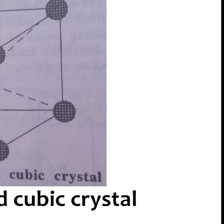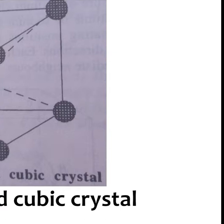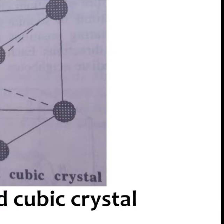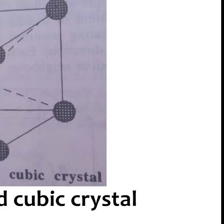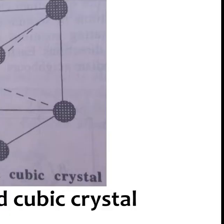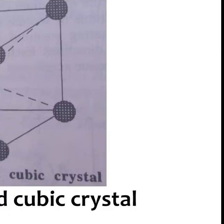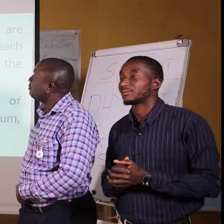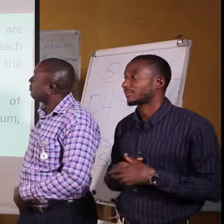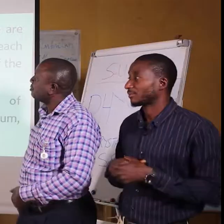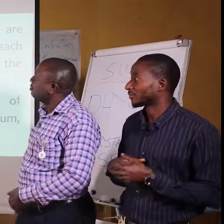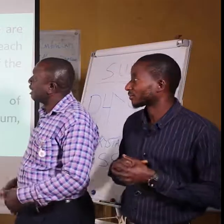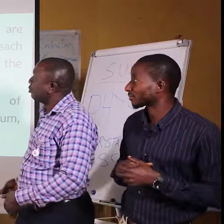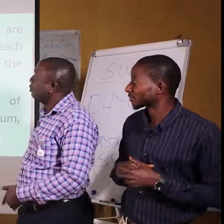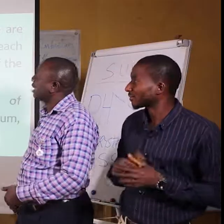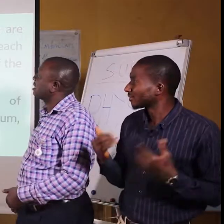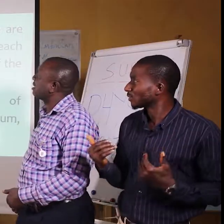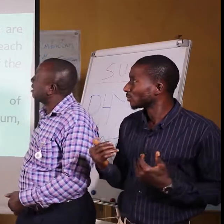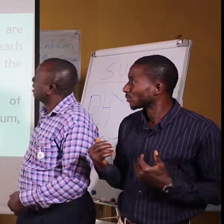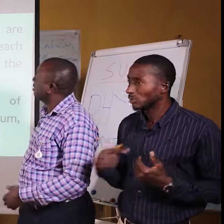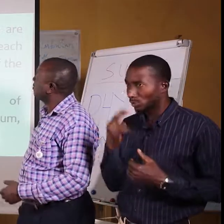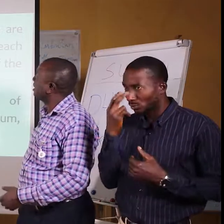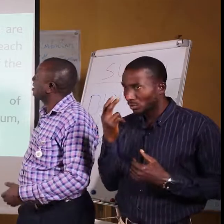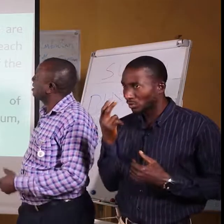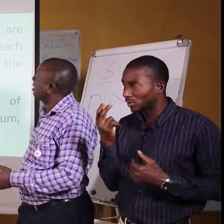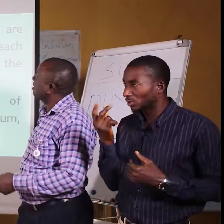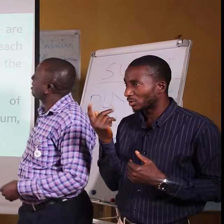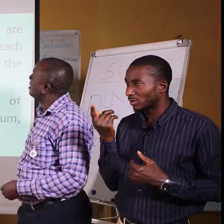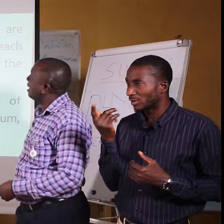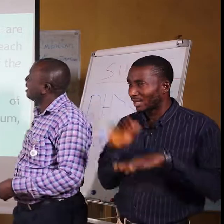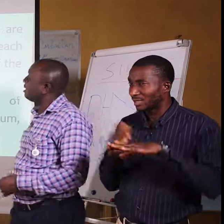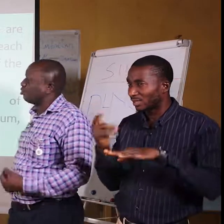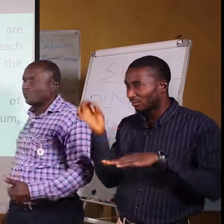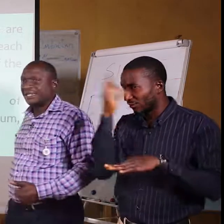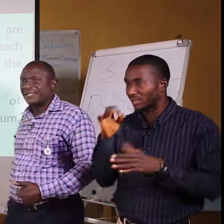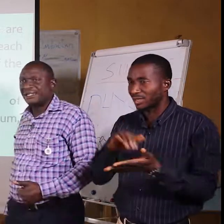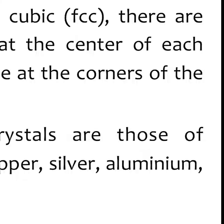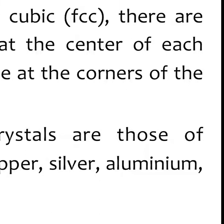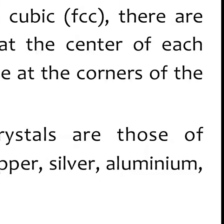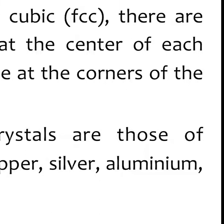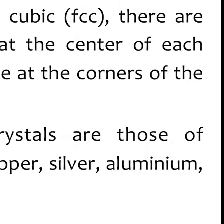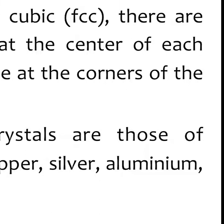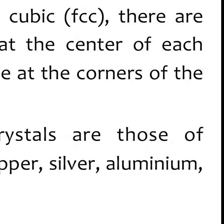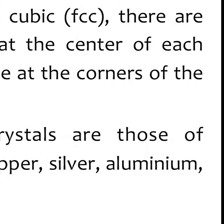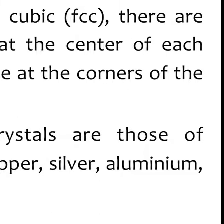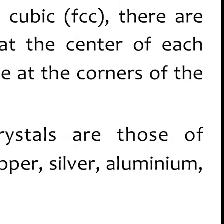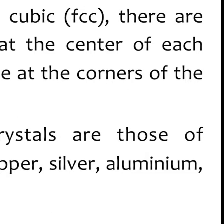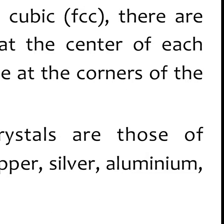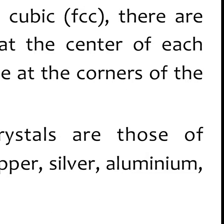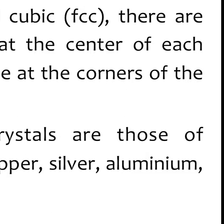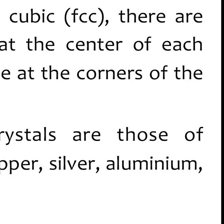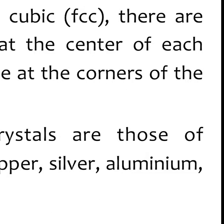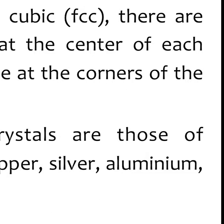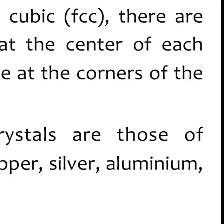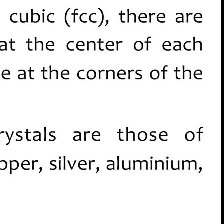crystal. Now we look at the face-centered cubic. And we say in the